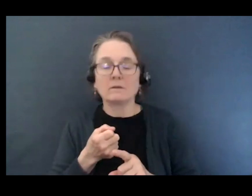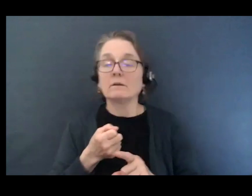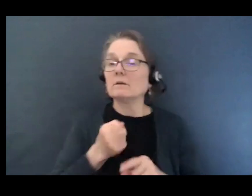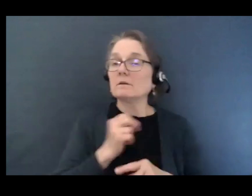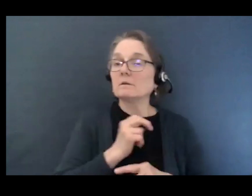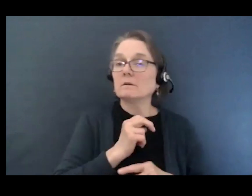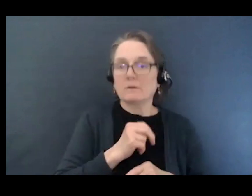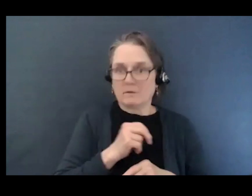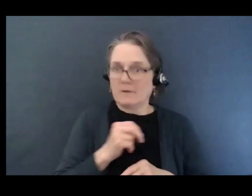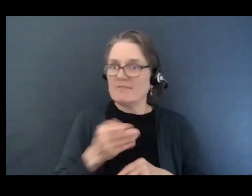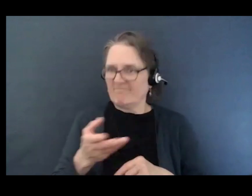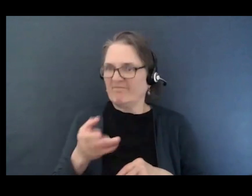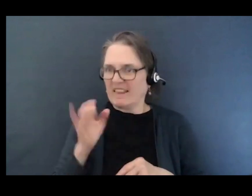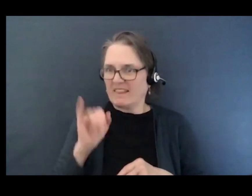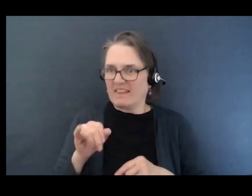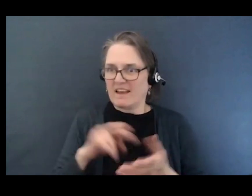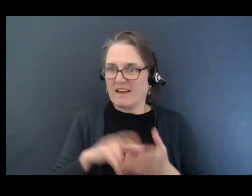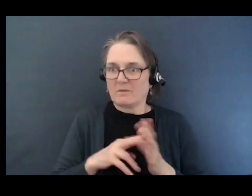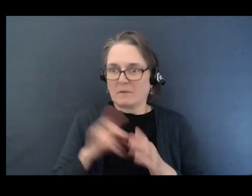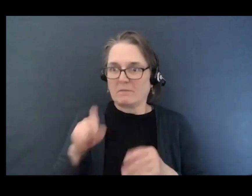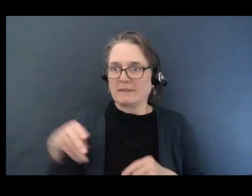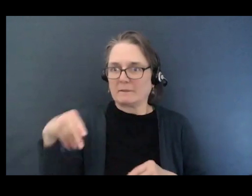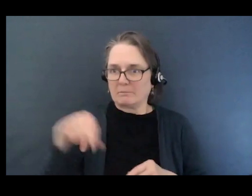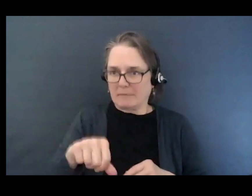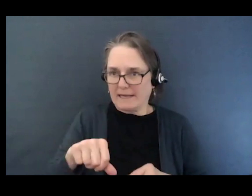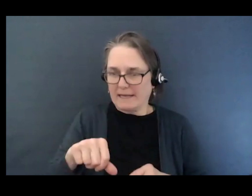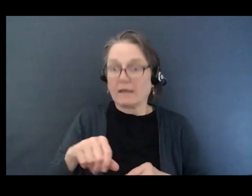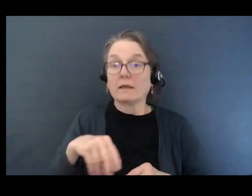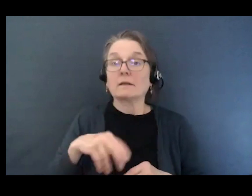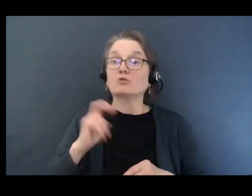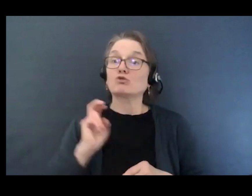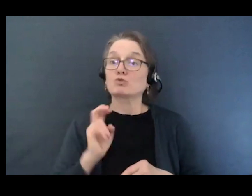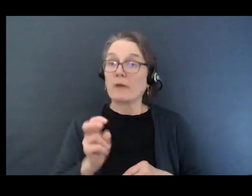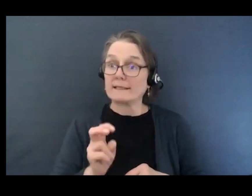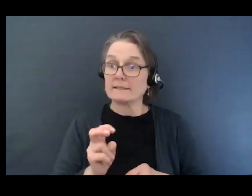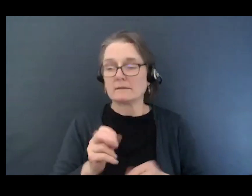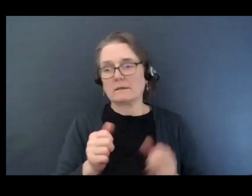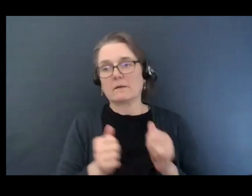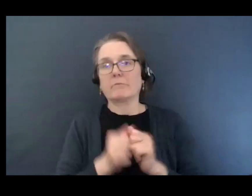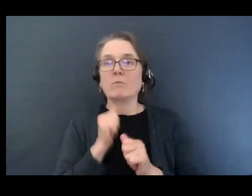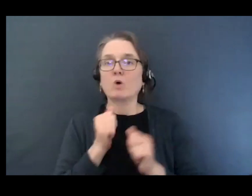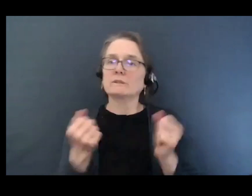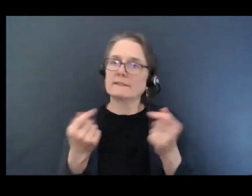people who ride transit. There's people for whom transit is the most effective way of getting places.